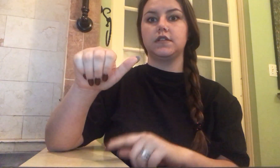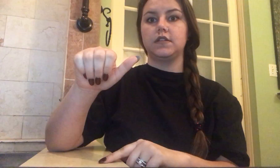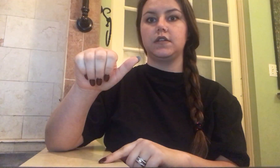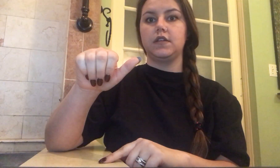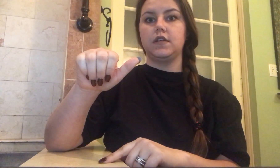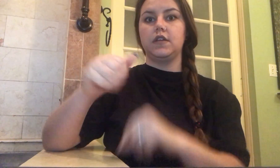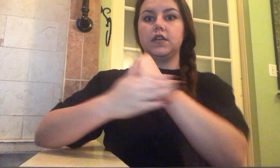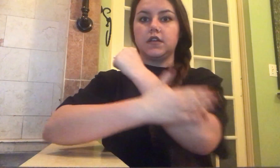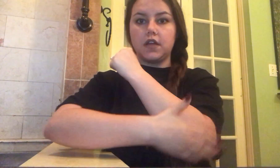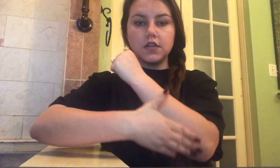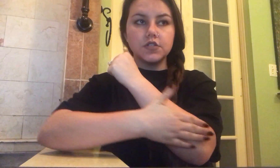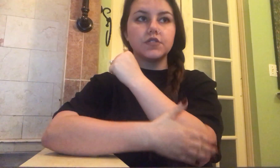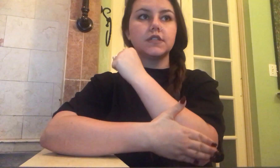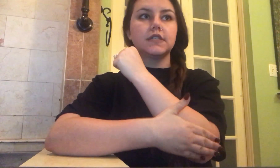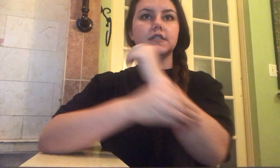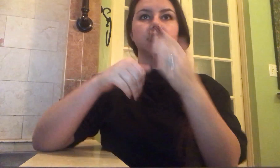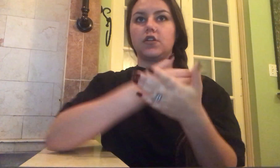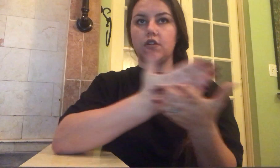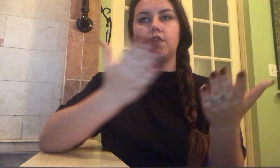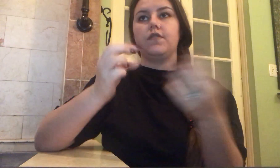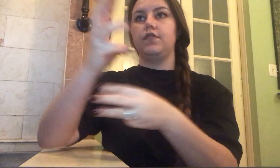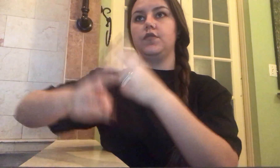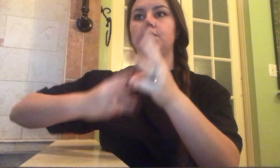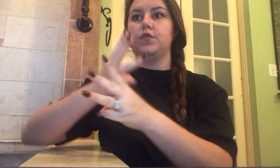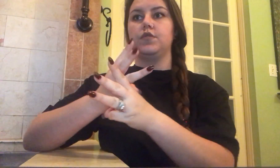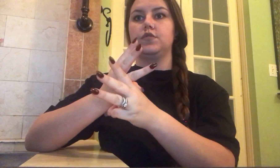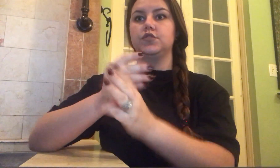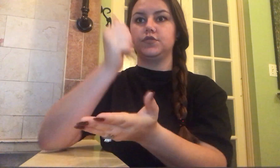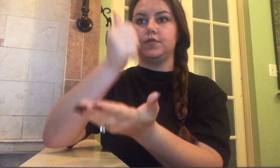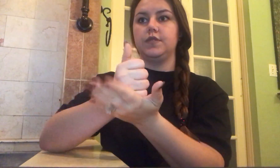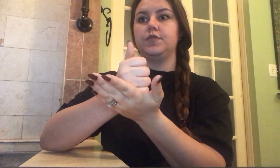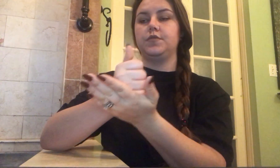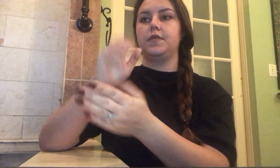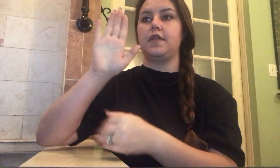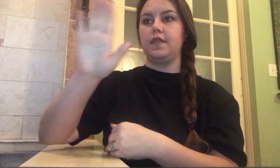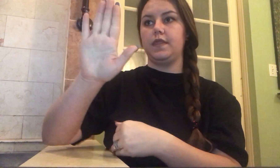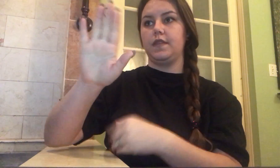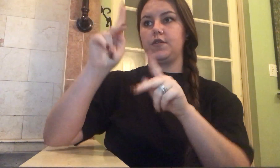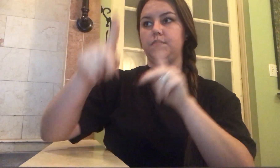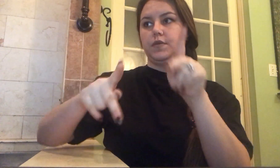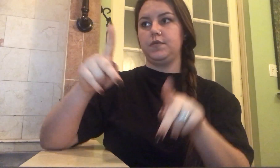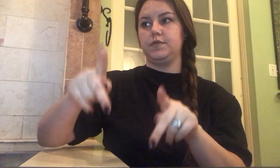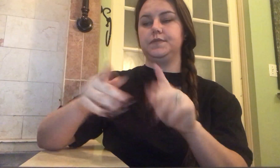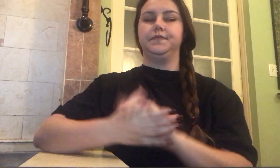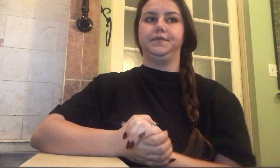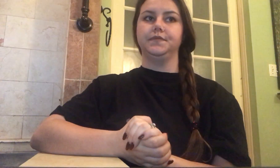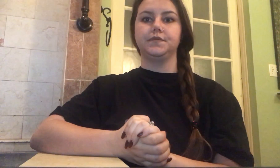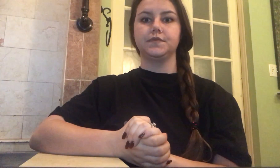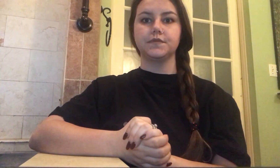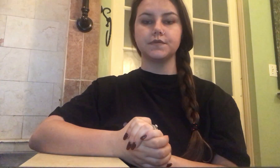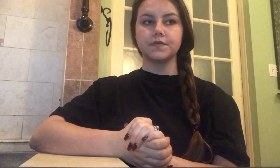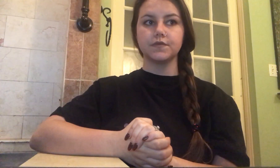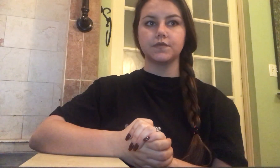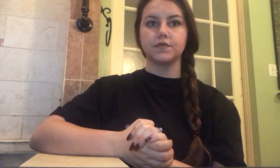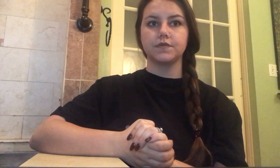thing, it's just a construct that's held in authority with a military. I love America. I love